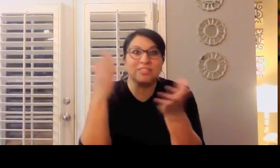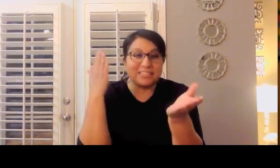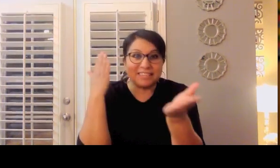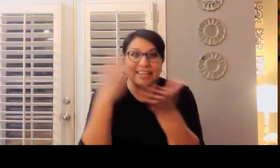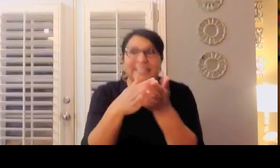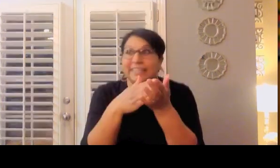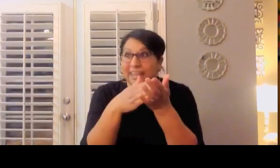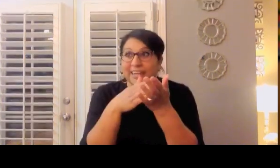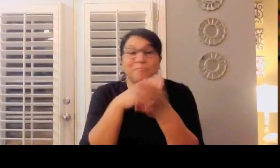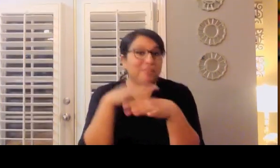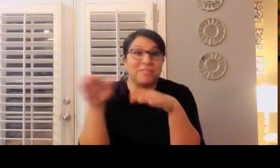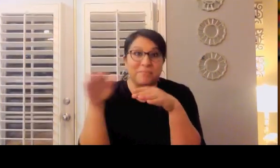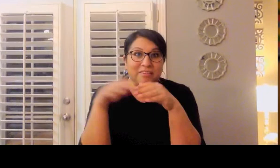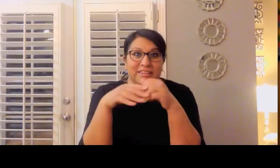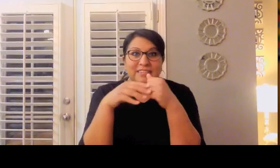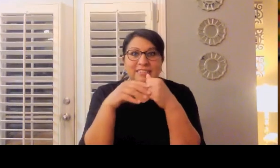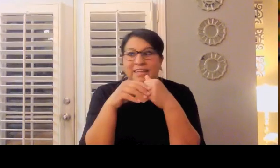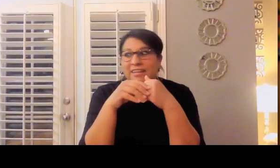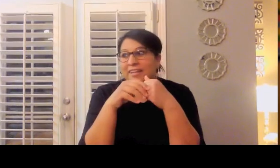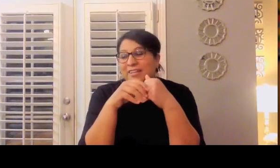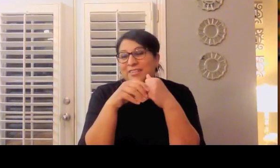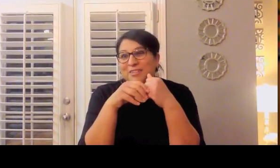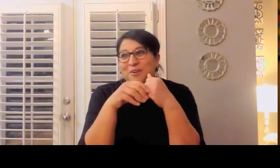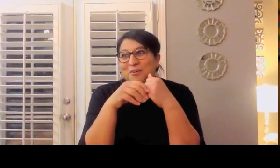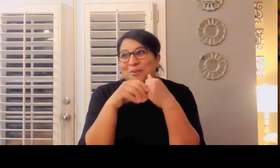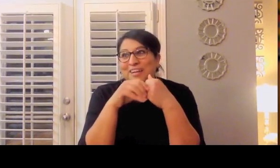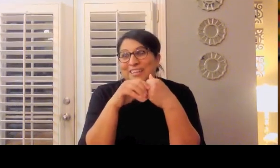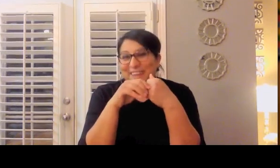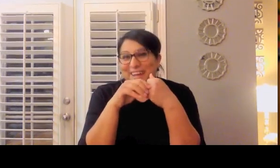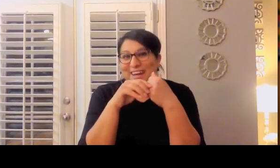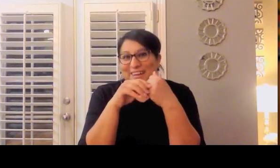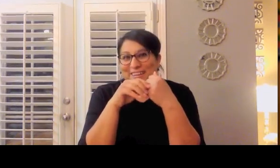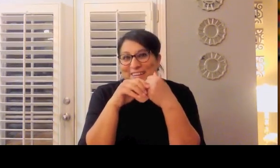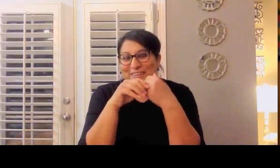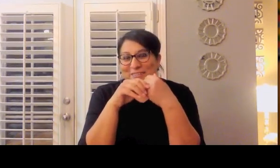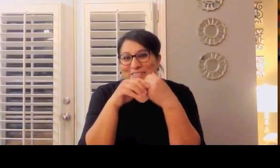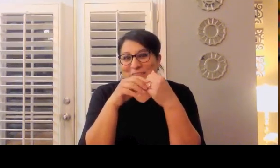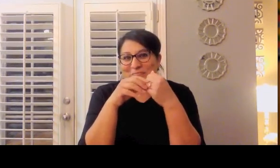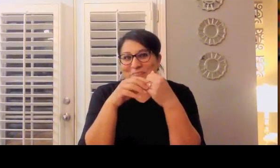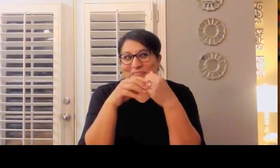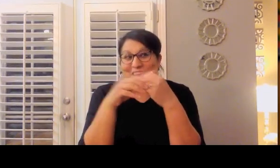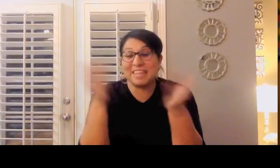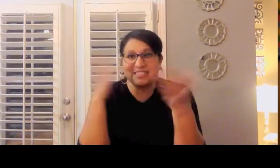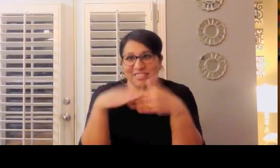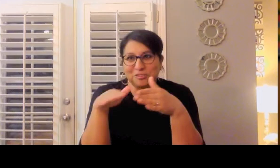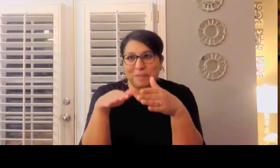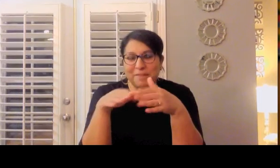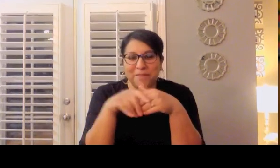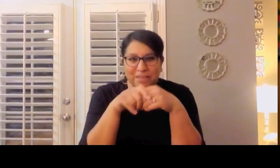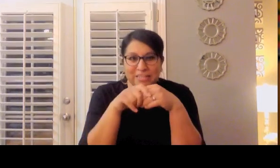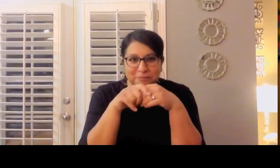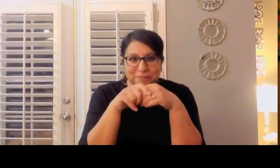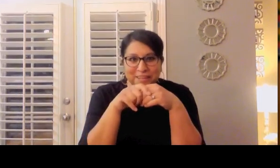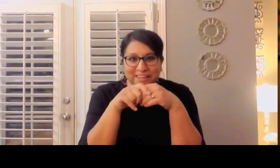those cookies like in a day and put them in the mail the next day. Oh man. So, yeah. Yeah, it was, and that's just through